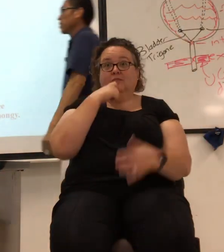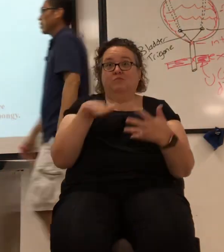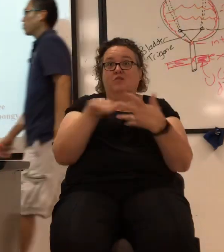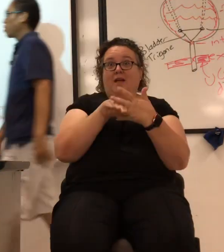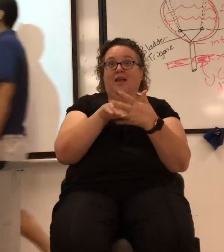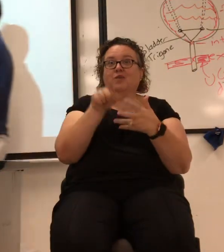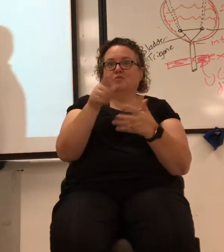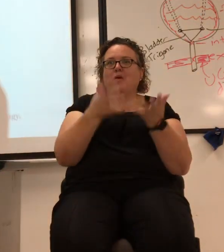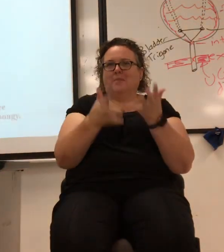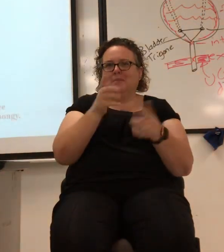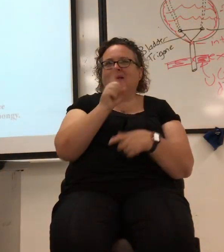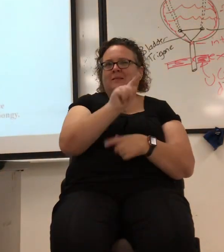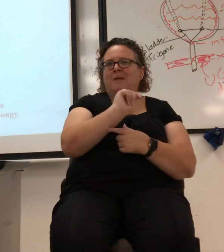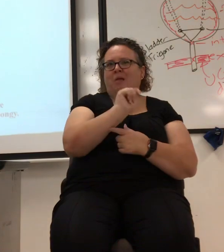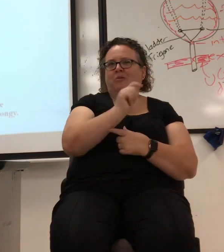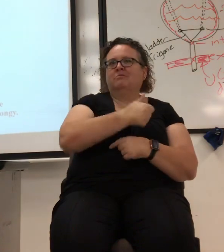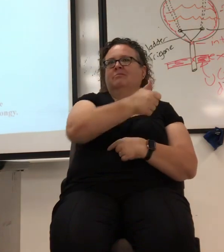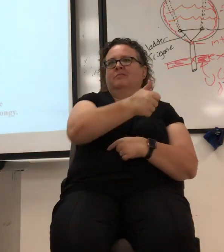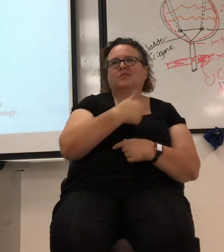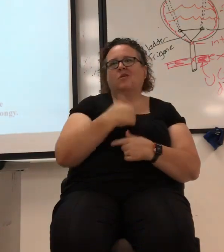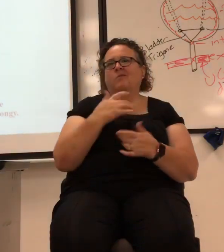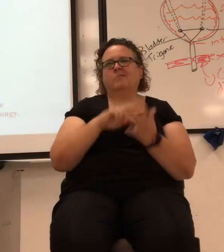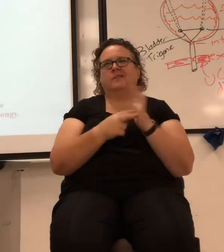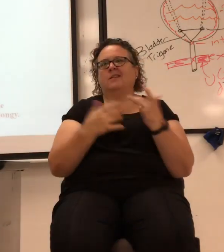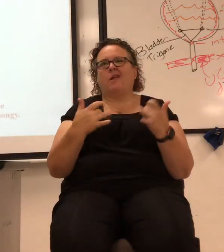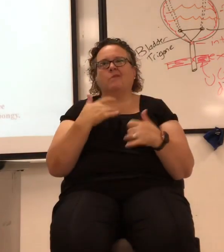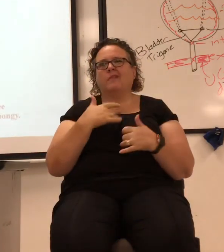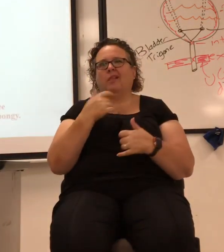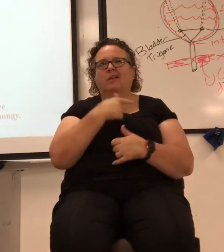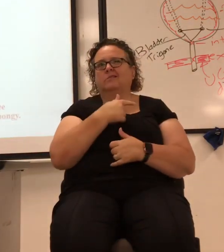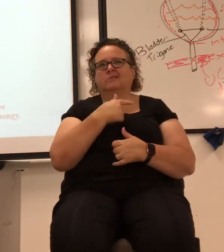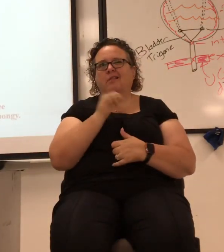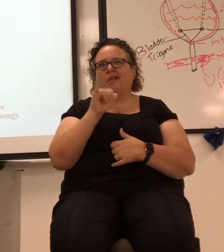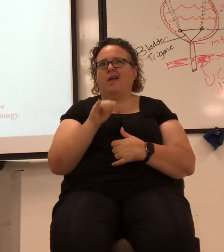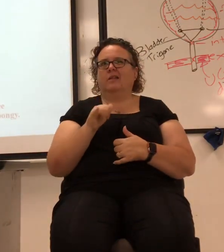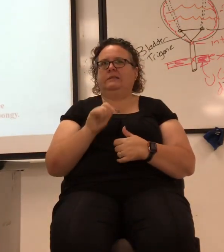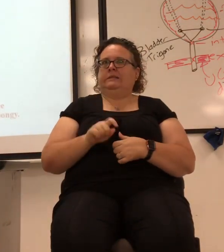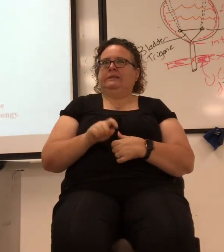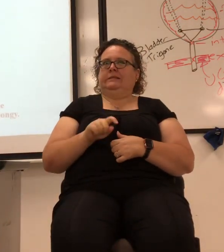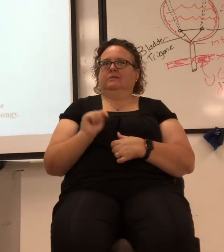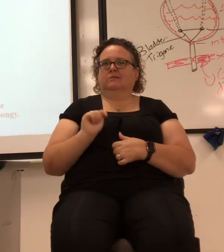afferent volleys. Send it to the brain.